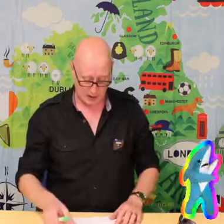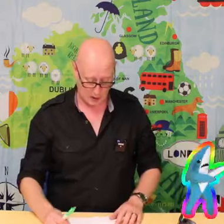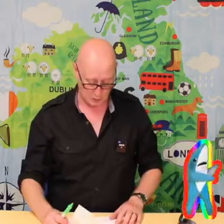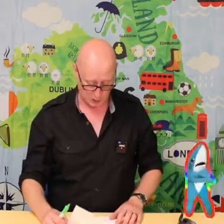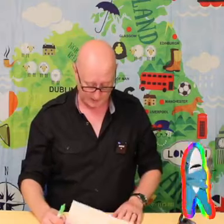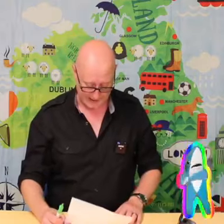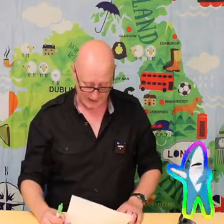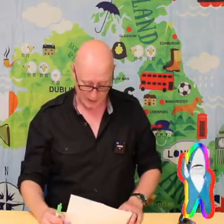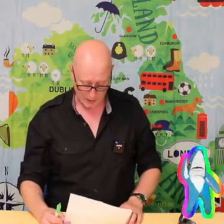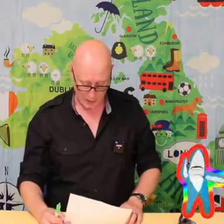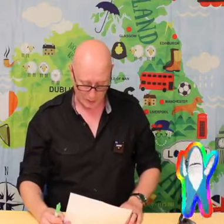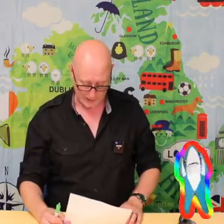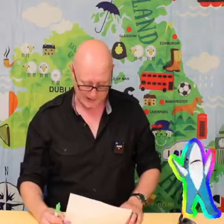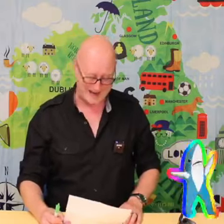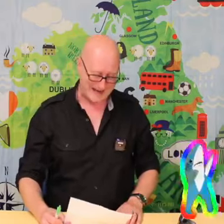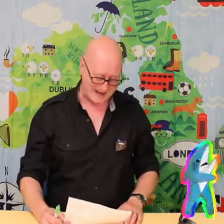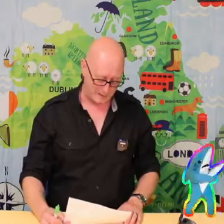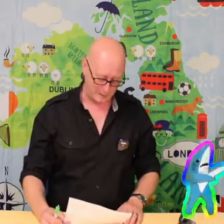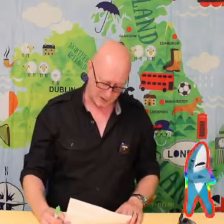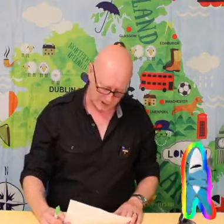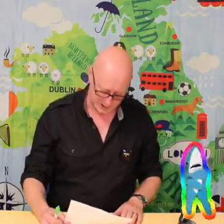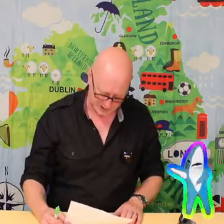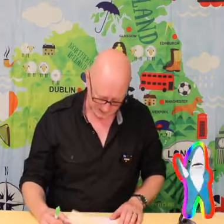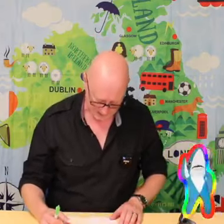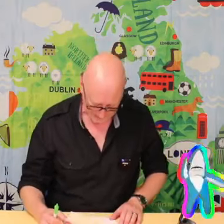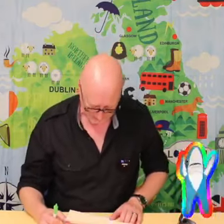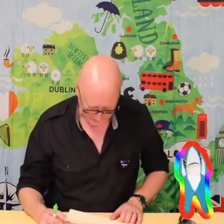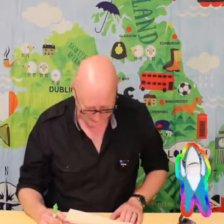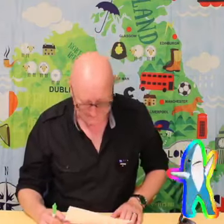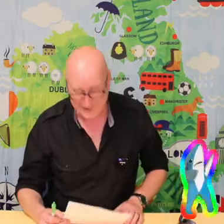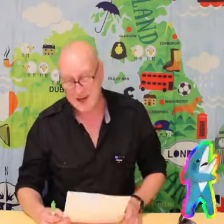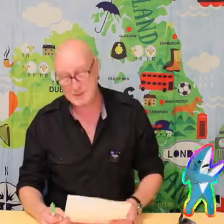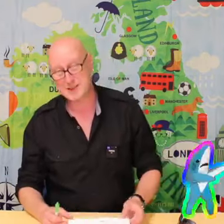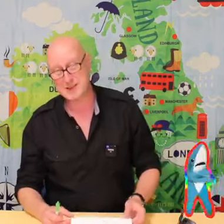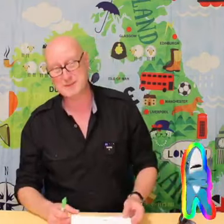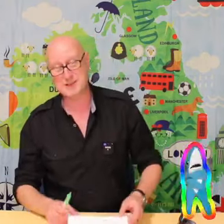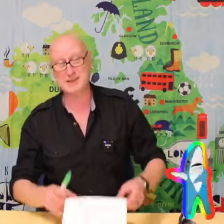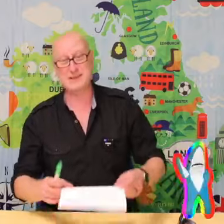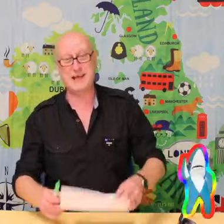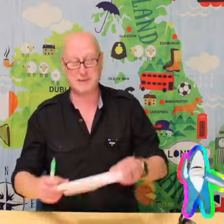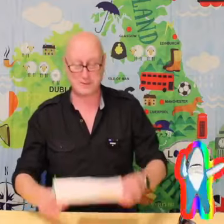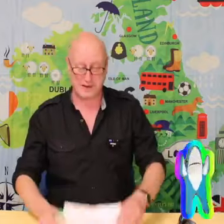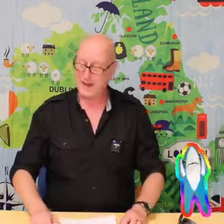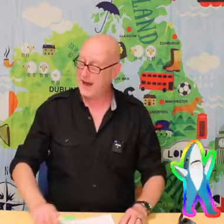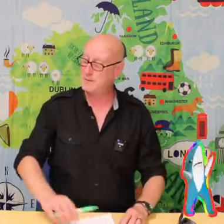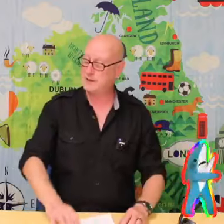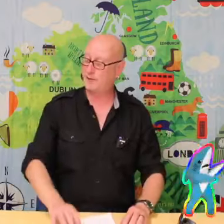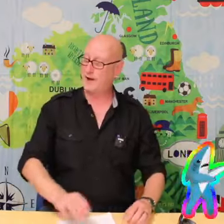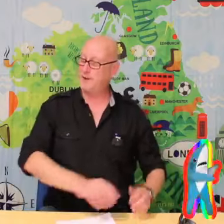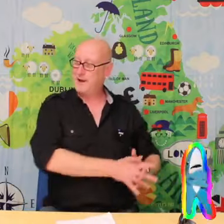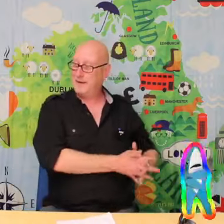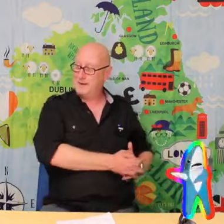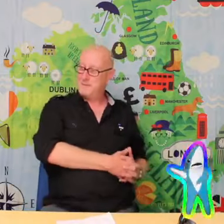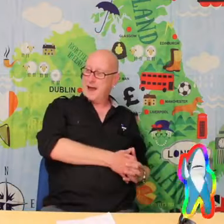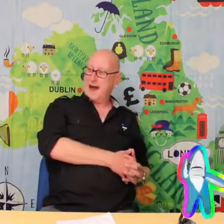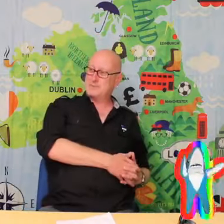you's one again. Well. Who else? Ah, of course, my nemesis, Mr. David Swap. He's in fine fettle.